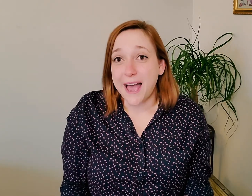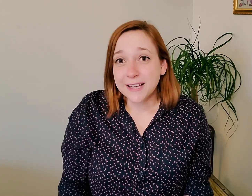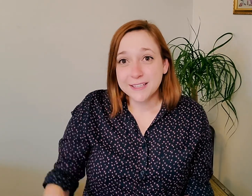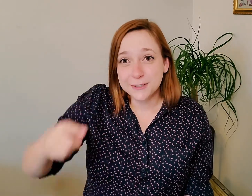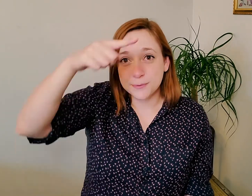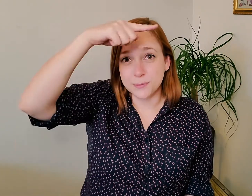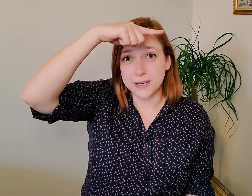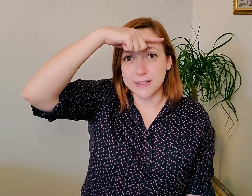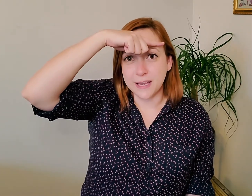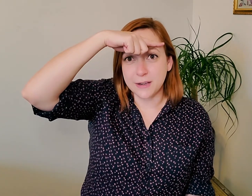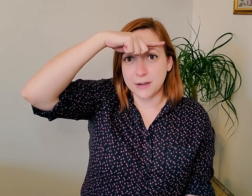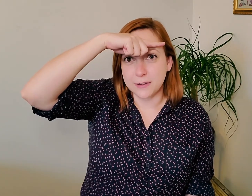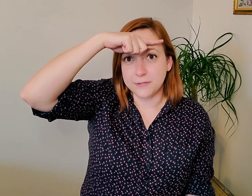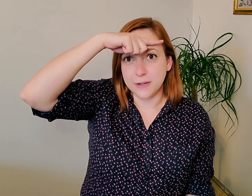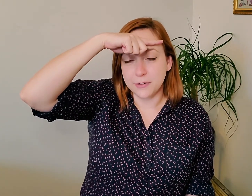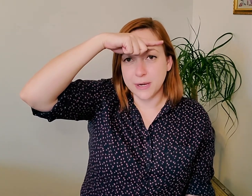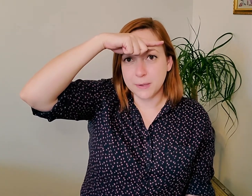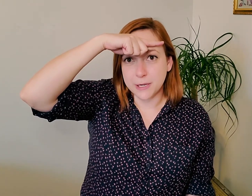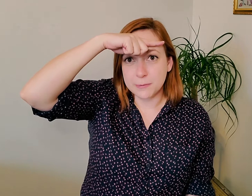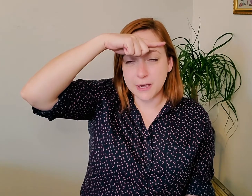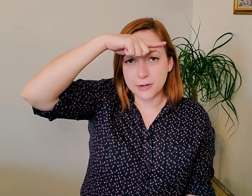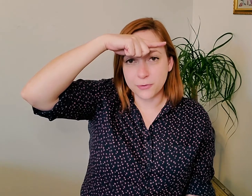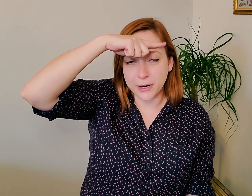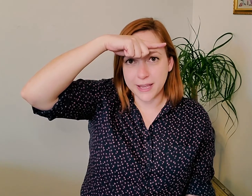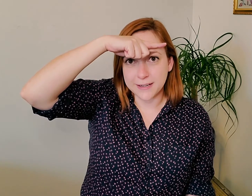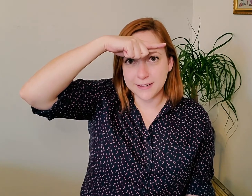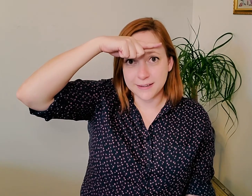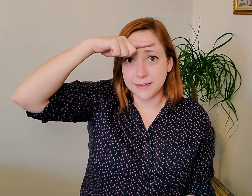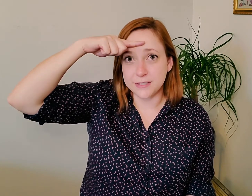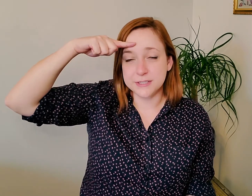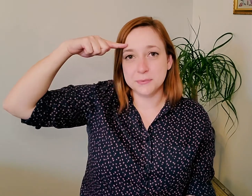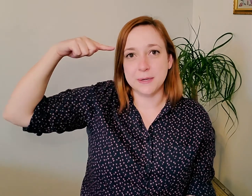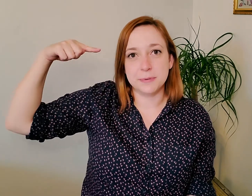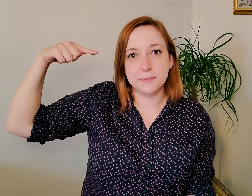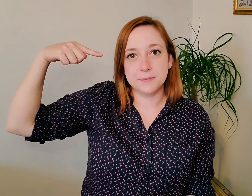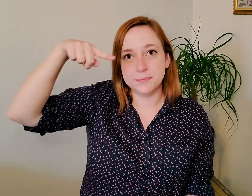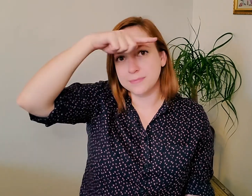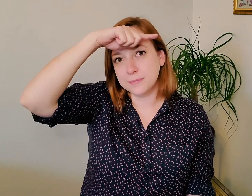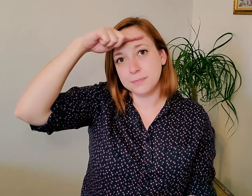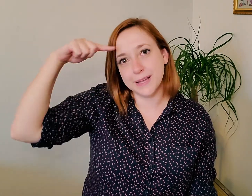Black, we're gonna take our finger right up here by our forehead and just swipe, black.